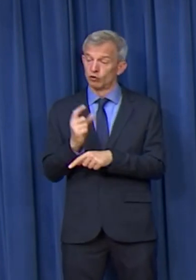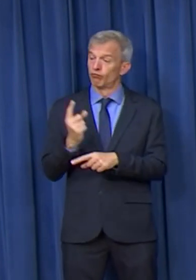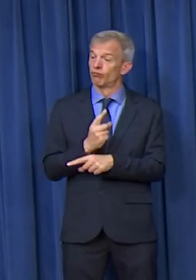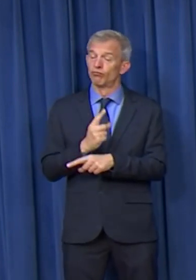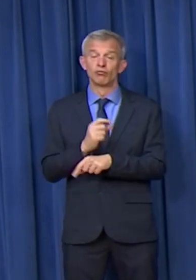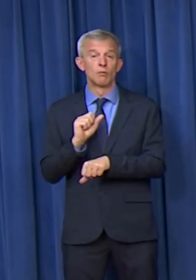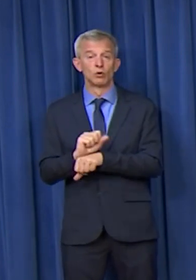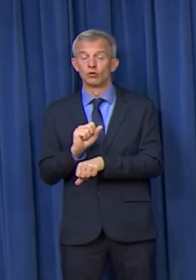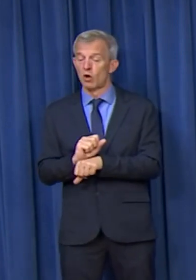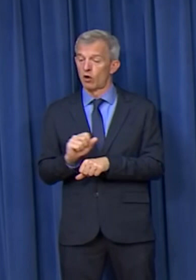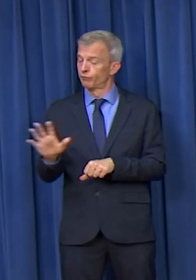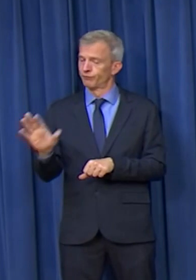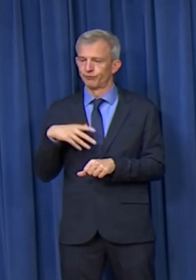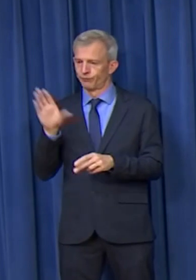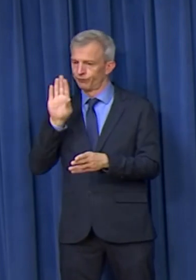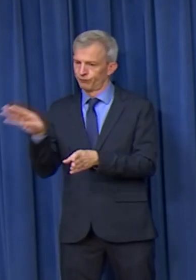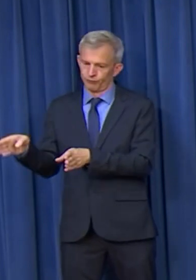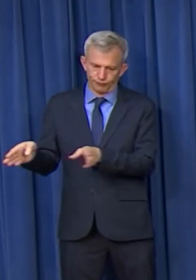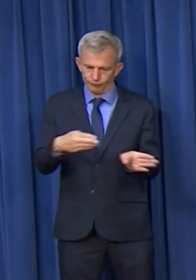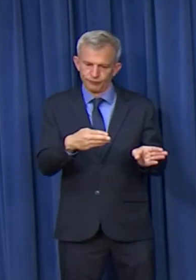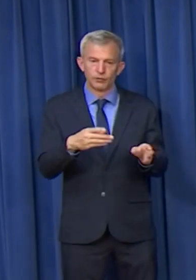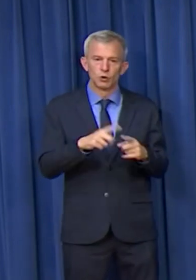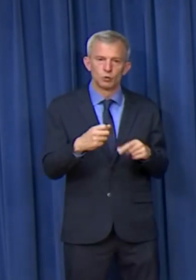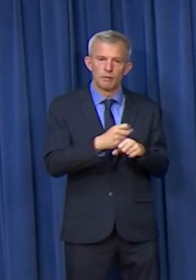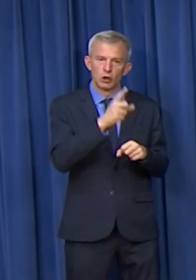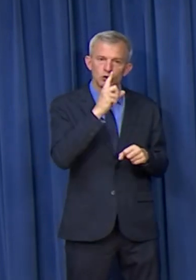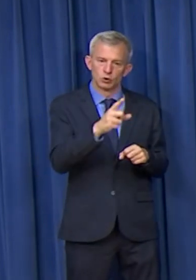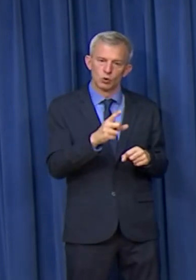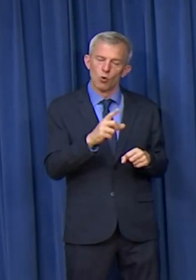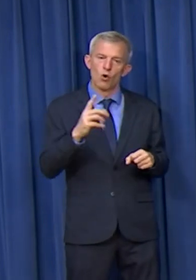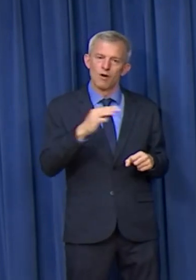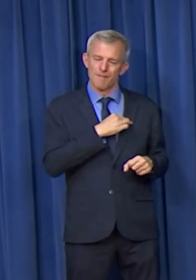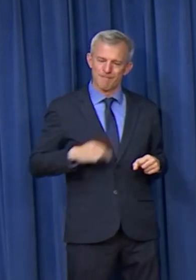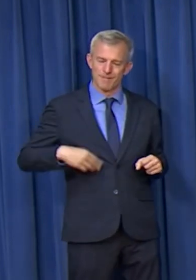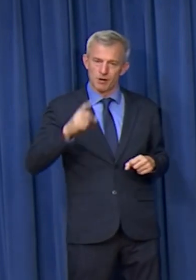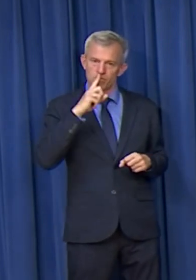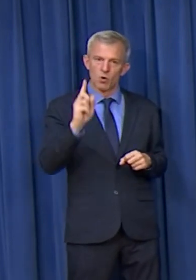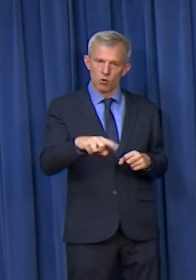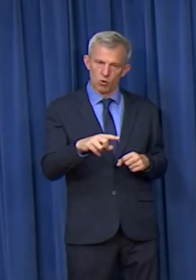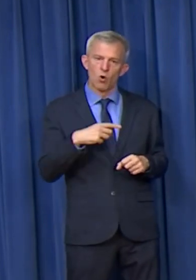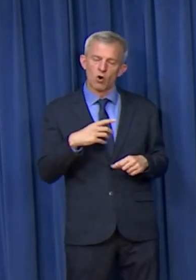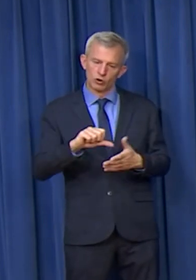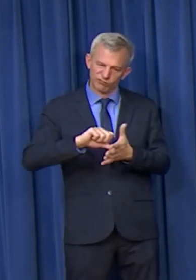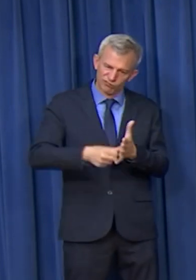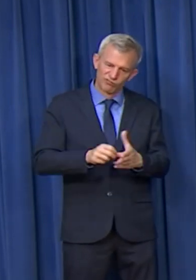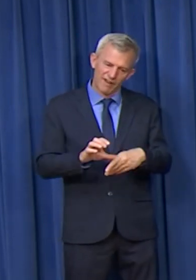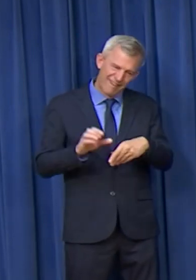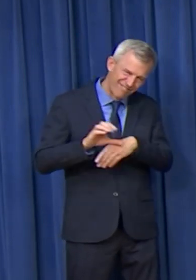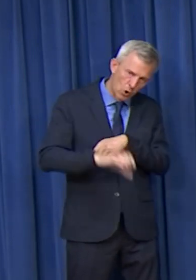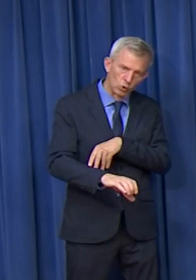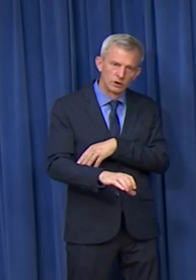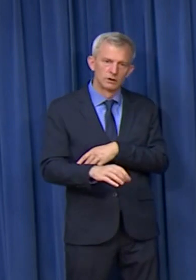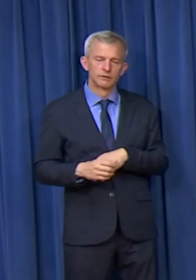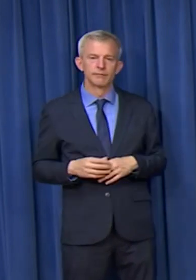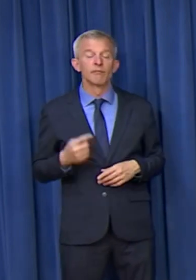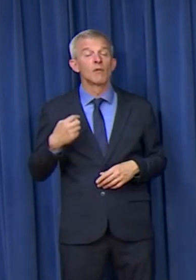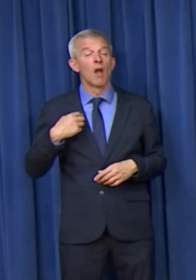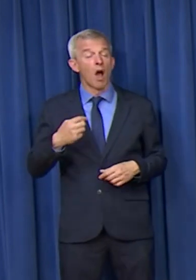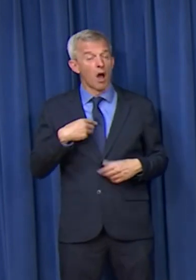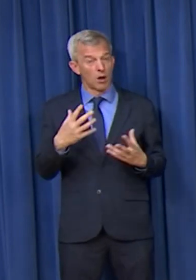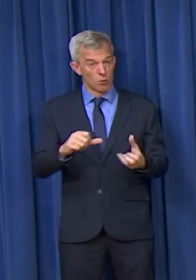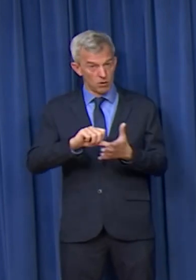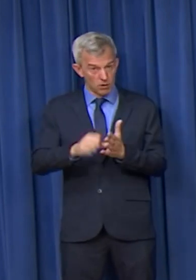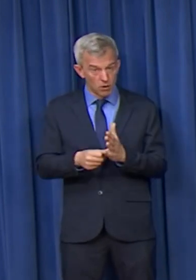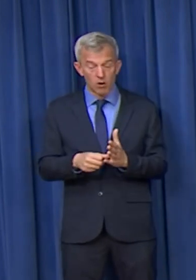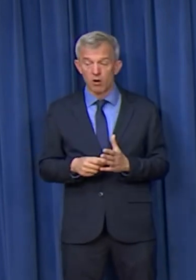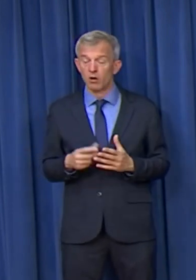is enforced. This is crucial for all of us. I want to underscore for all the residents of Los Angeles, we